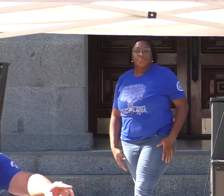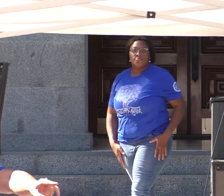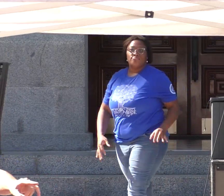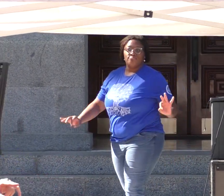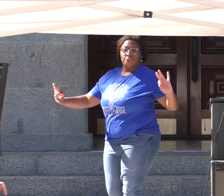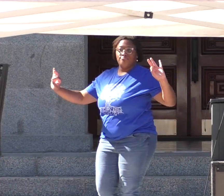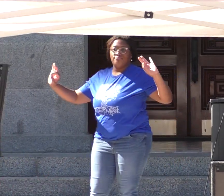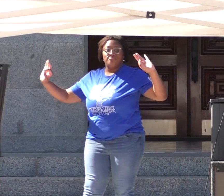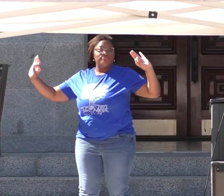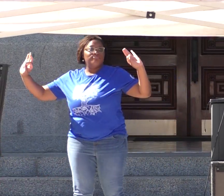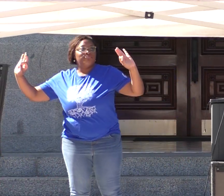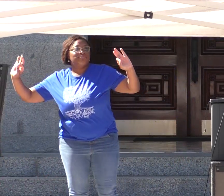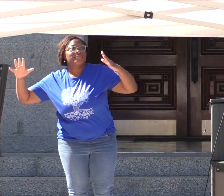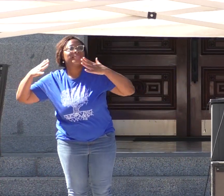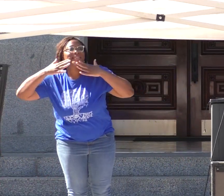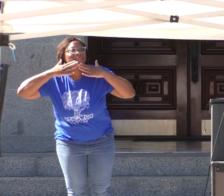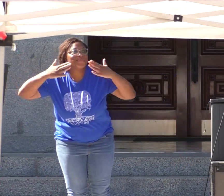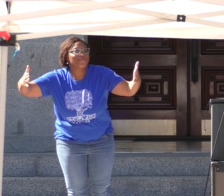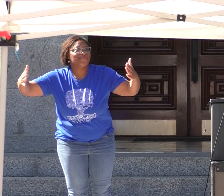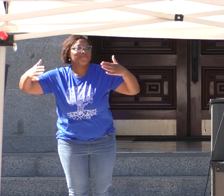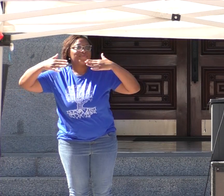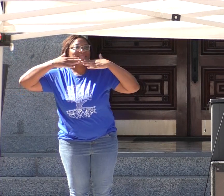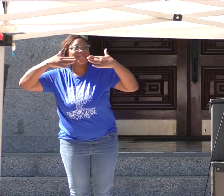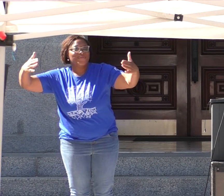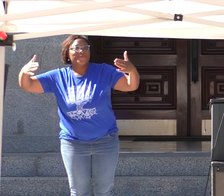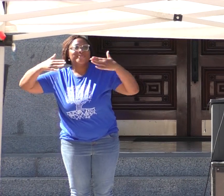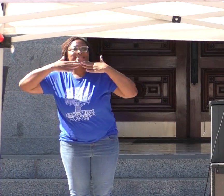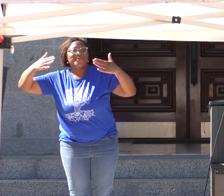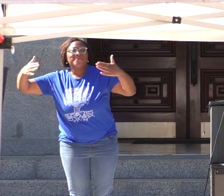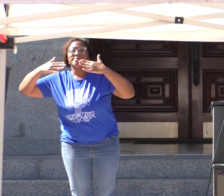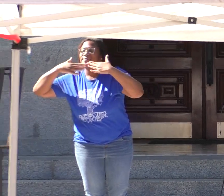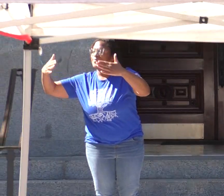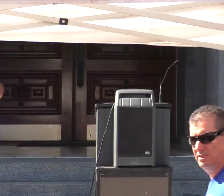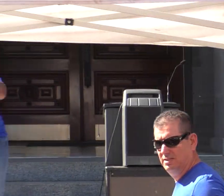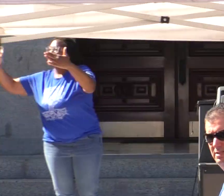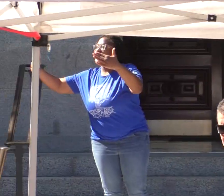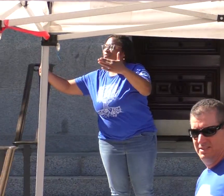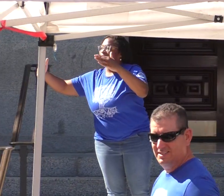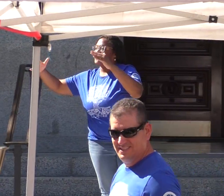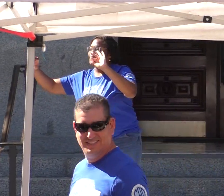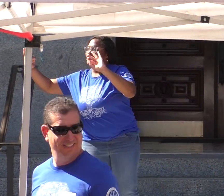thank you.